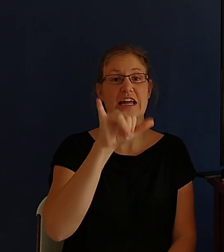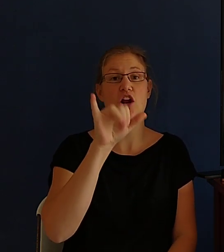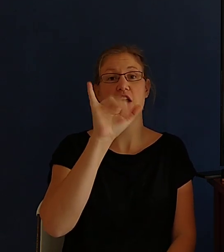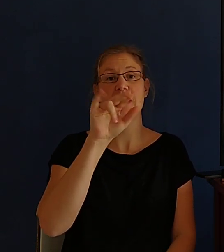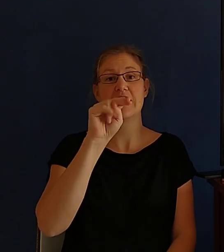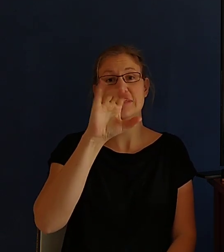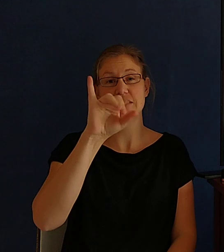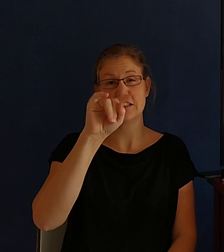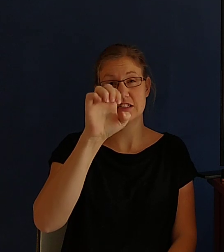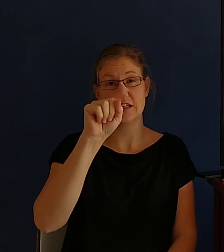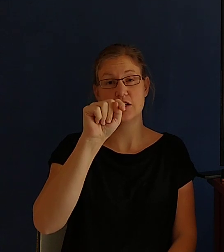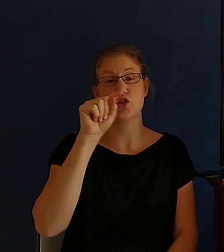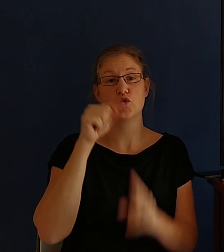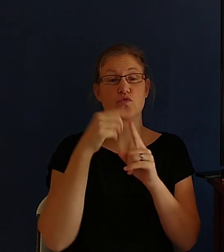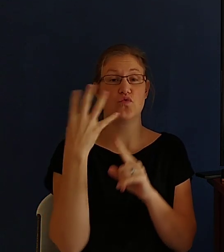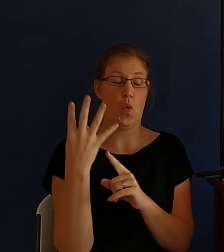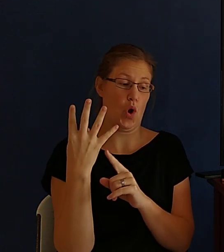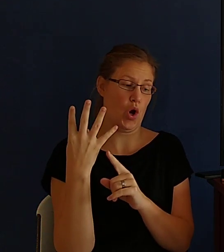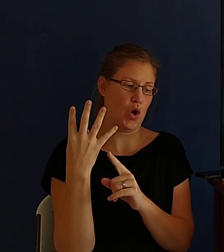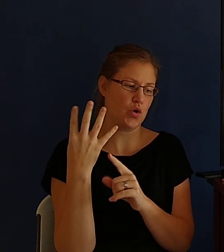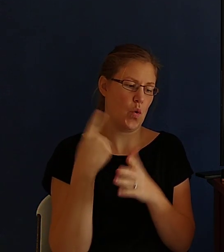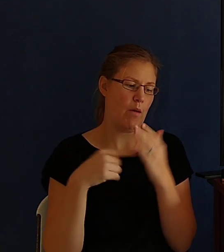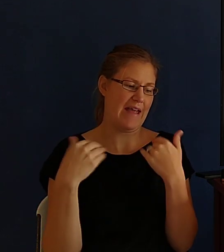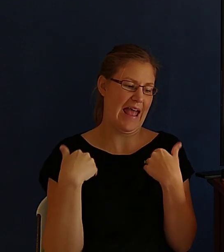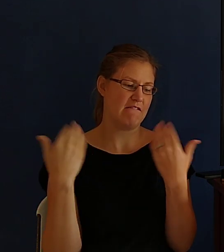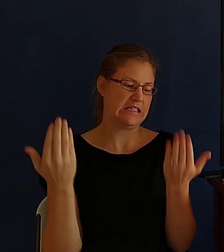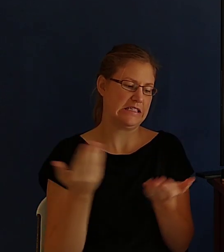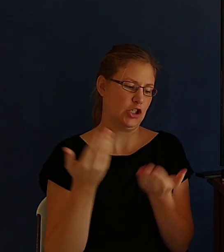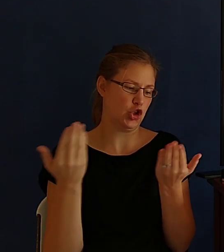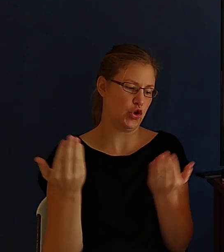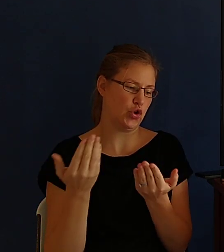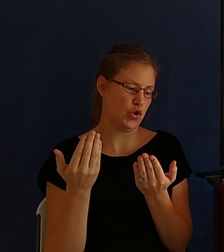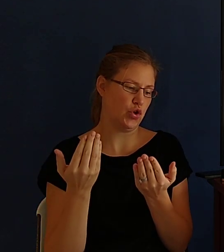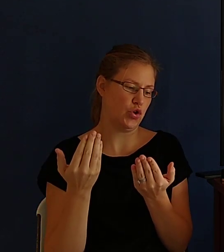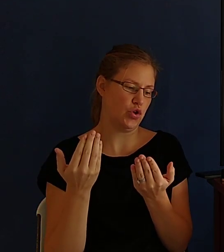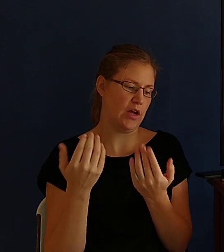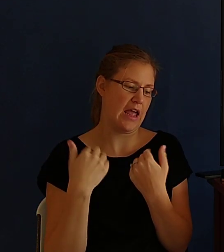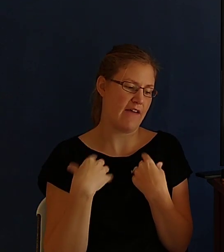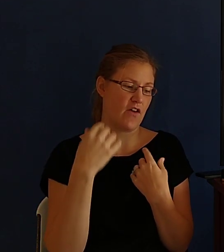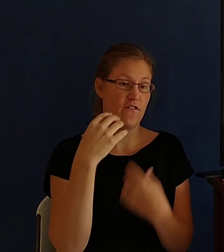have, okay, it's here. Okay, we have 4 and 2,